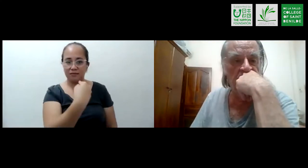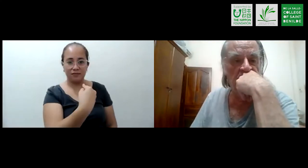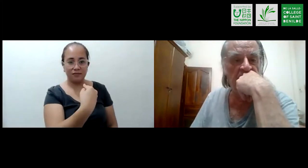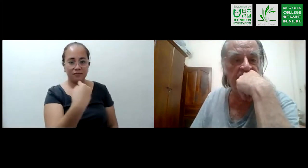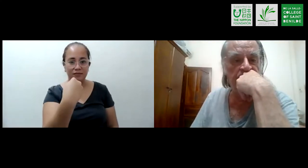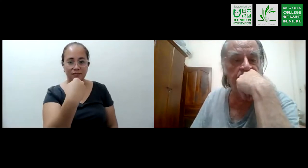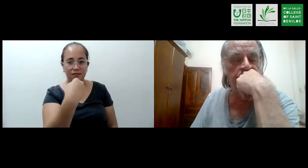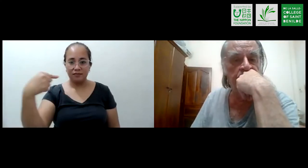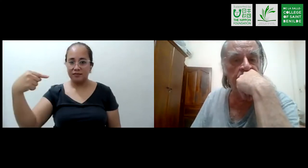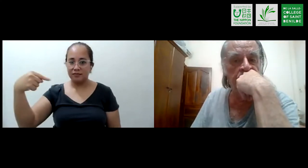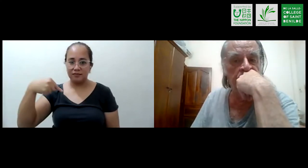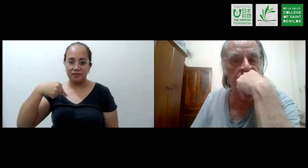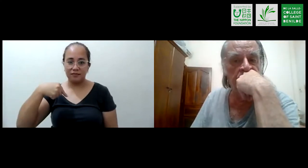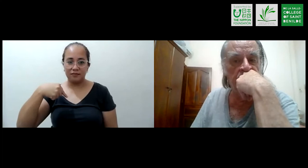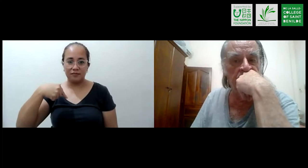You know.